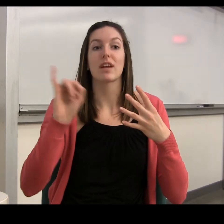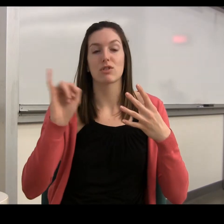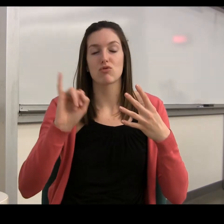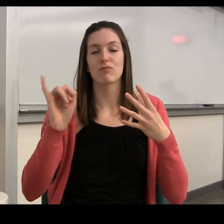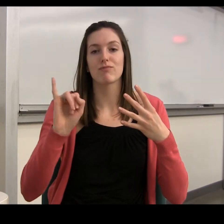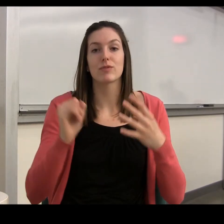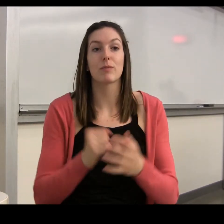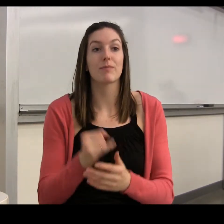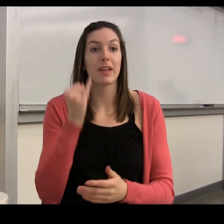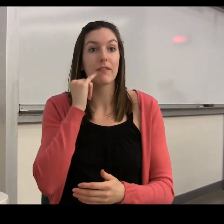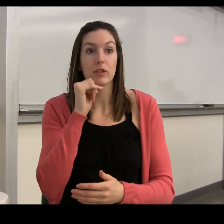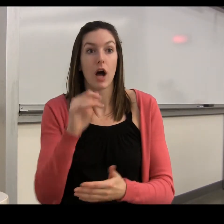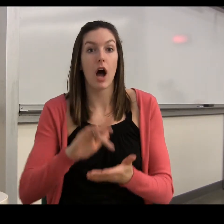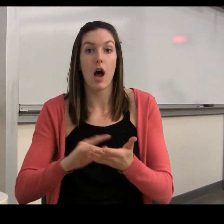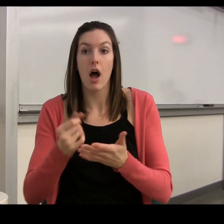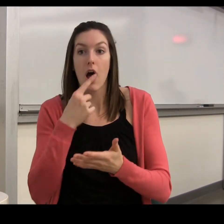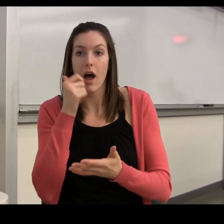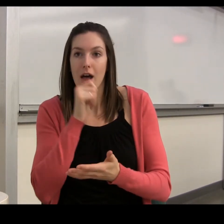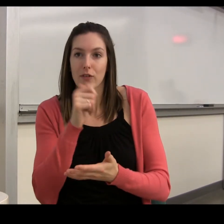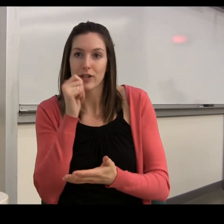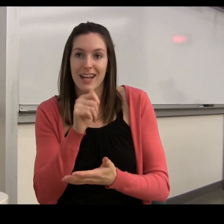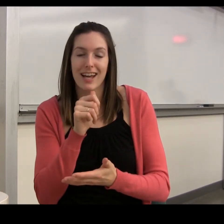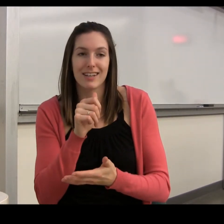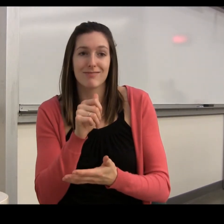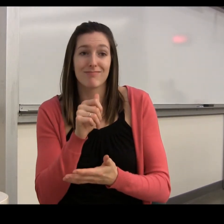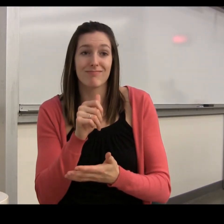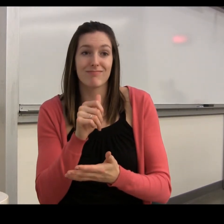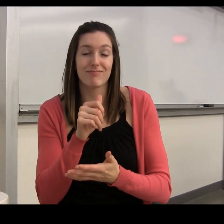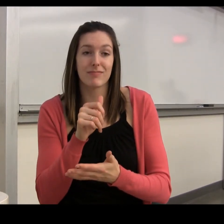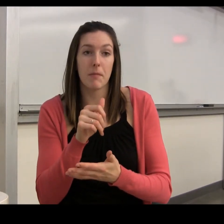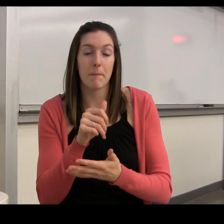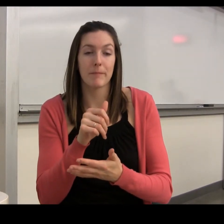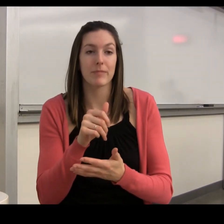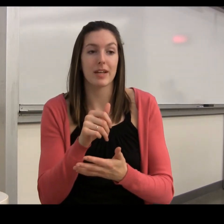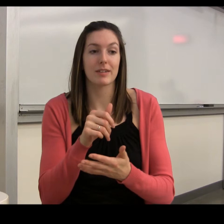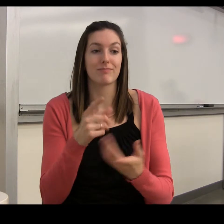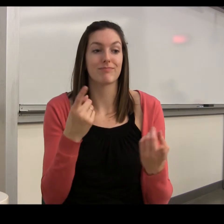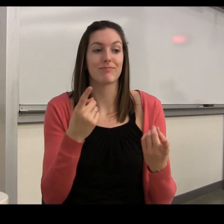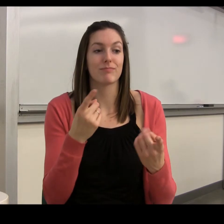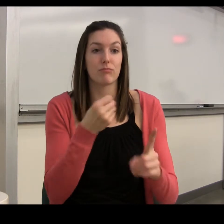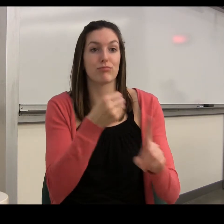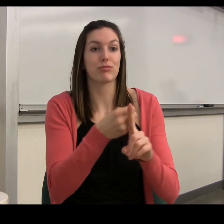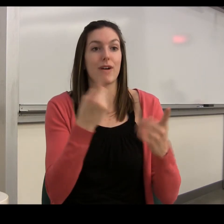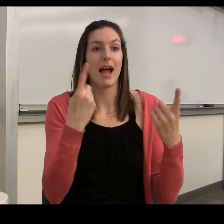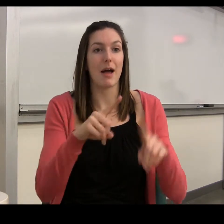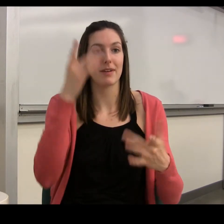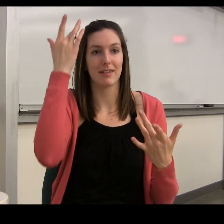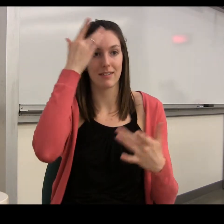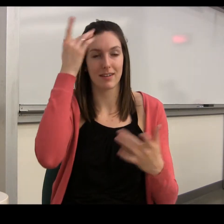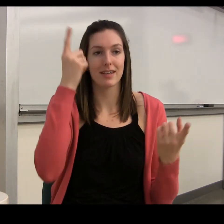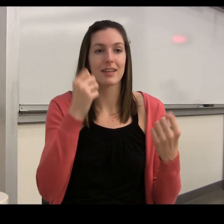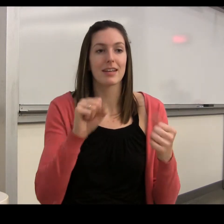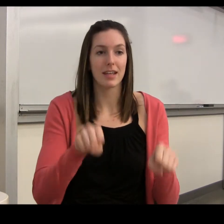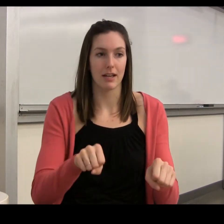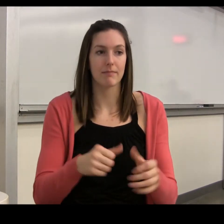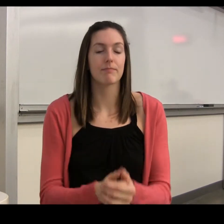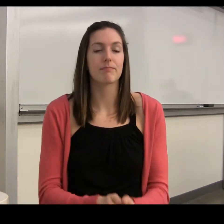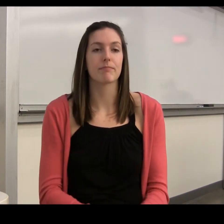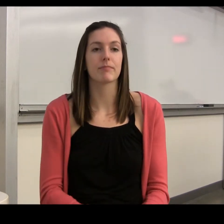of disease. Okay. How is a disability defined? When my mother went into the nursing home, they said we